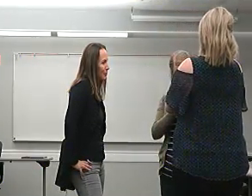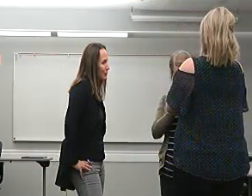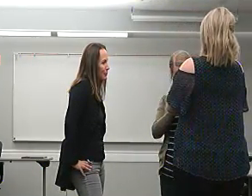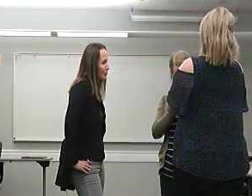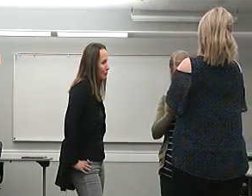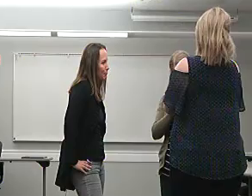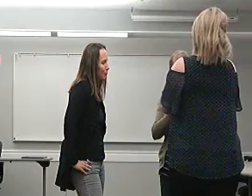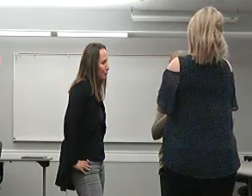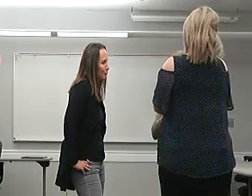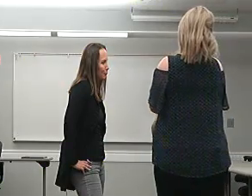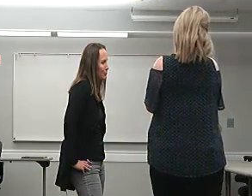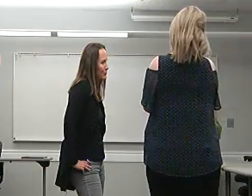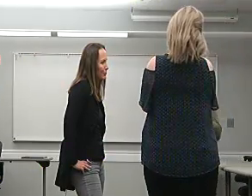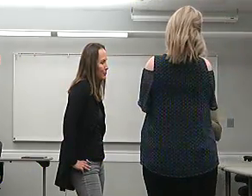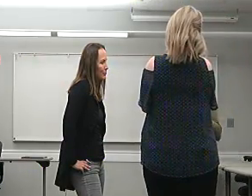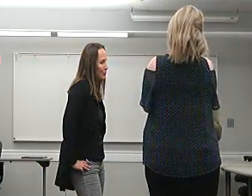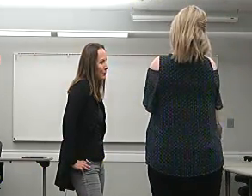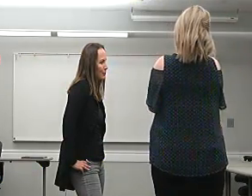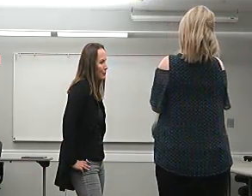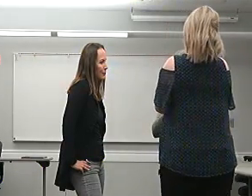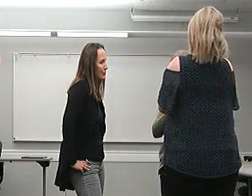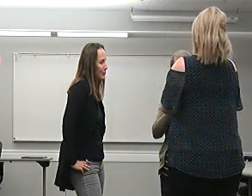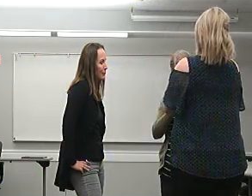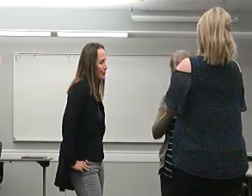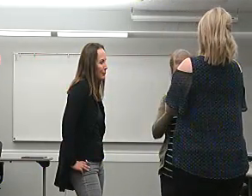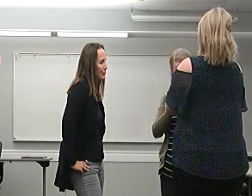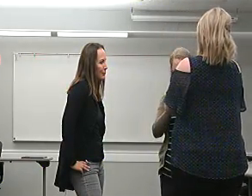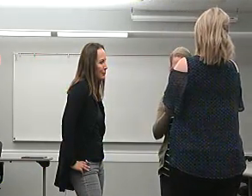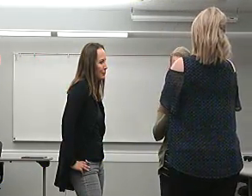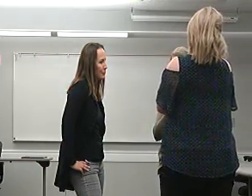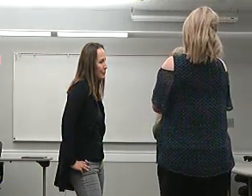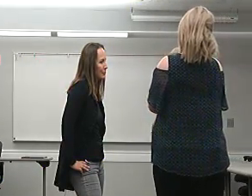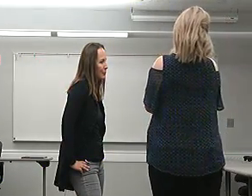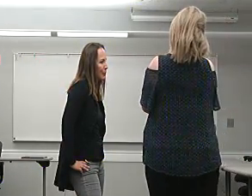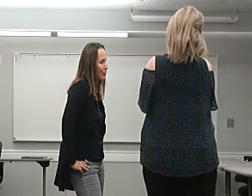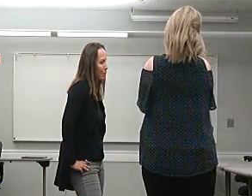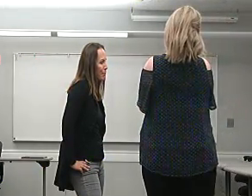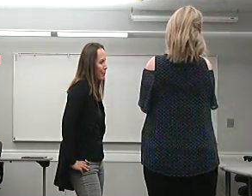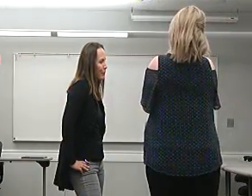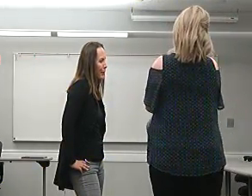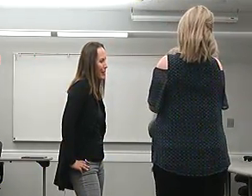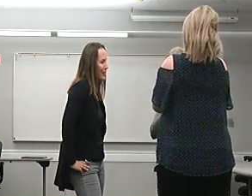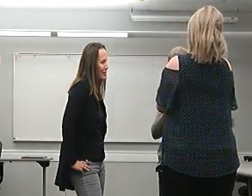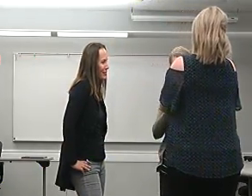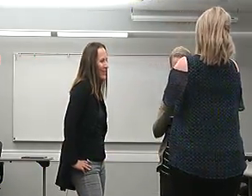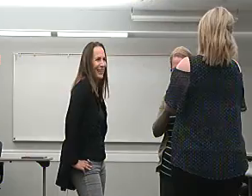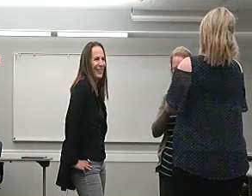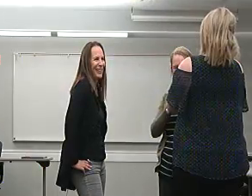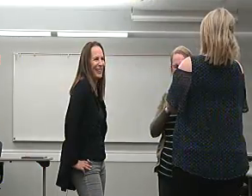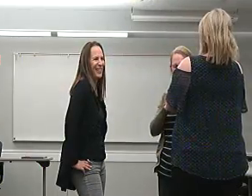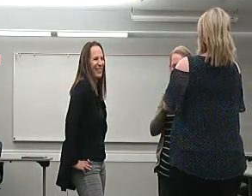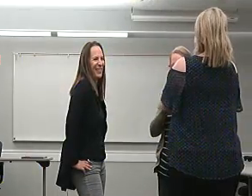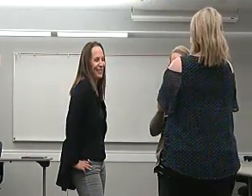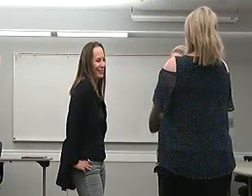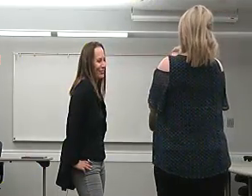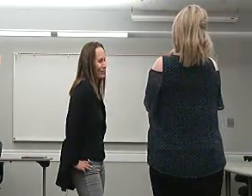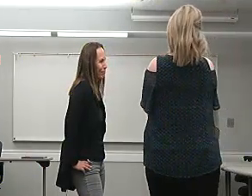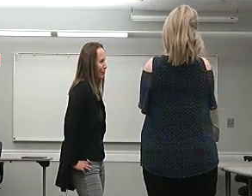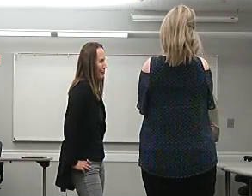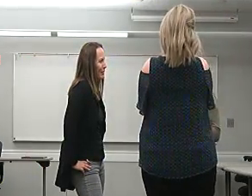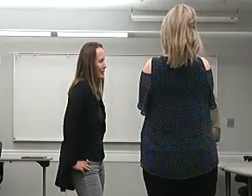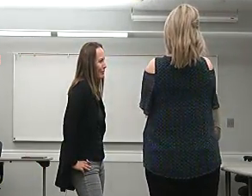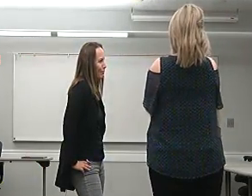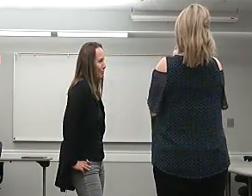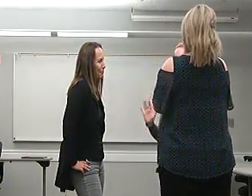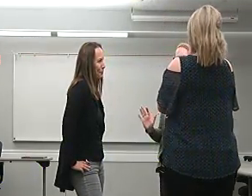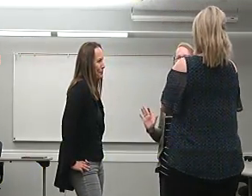Because like my family has never because by the time I came around, mom and dad had been around So she for lives 20-something years, and they already